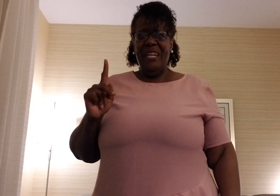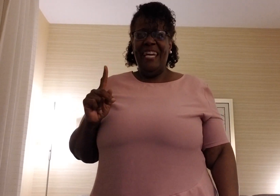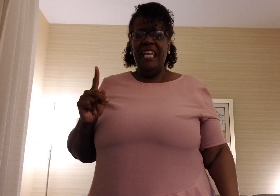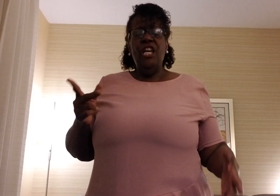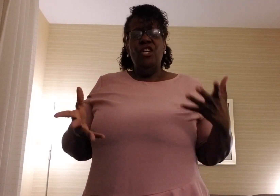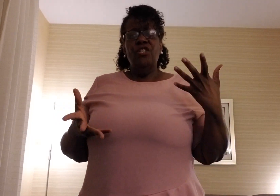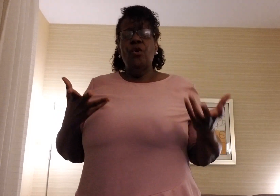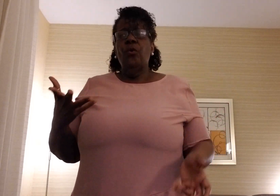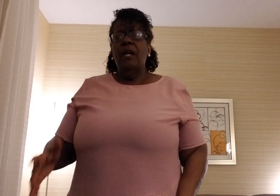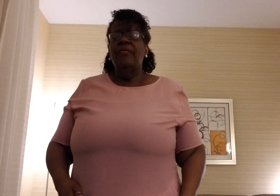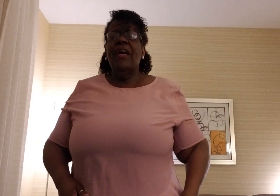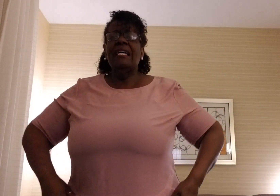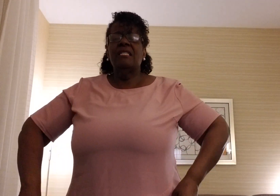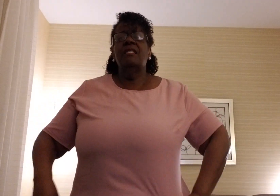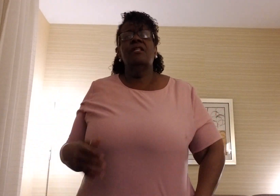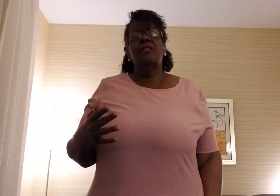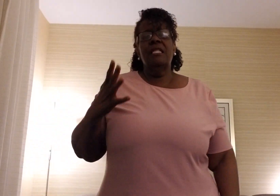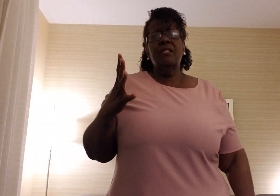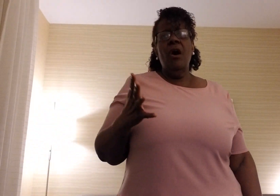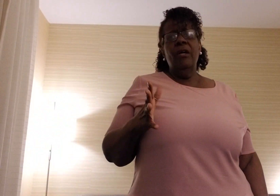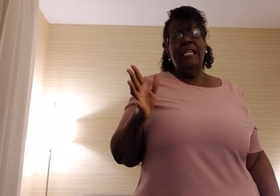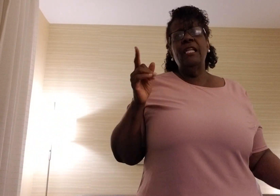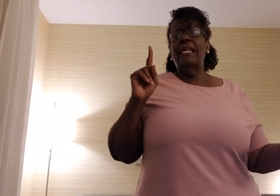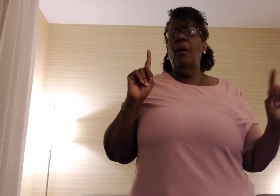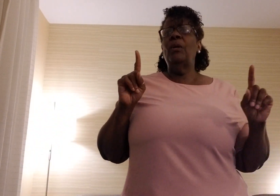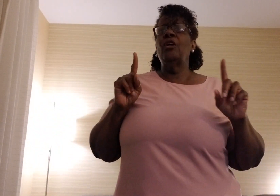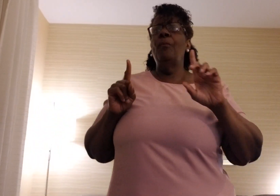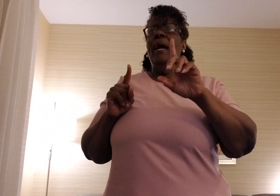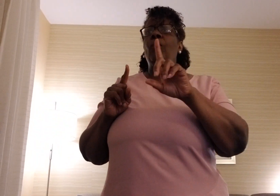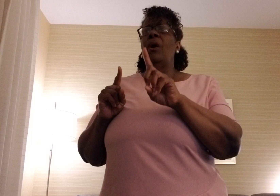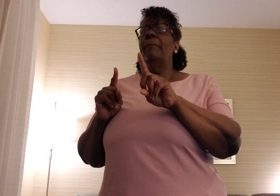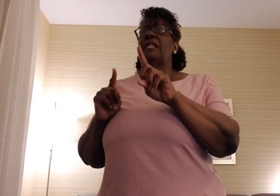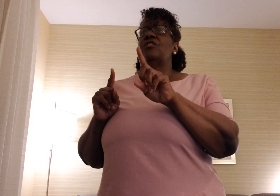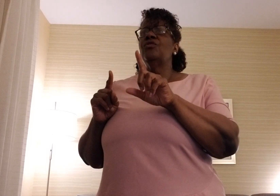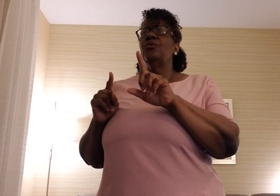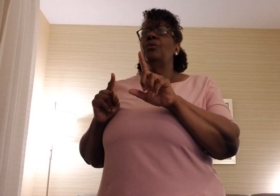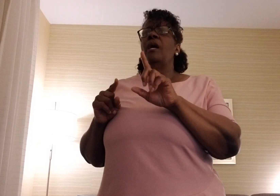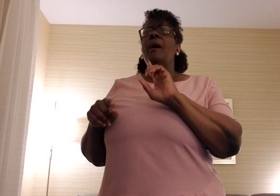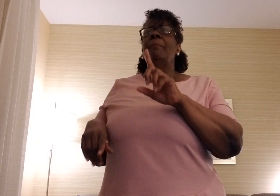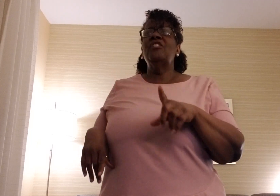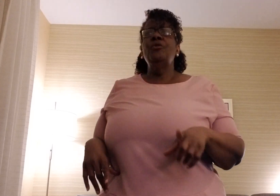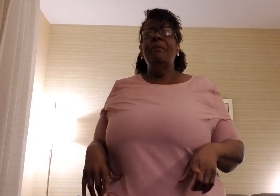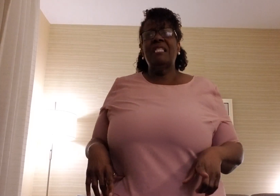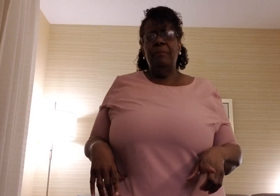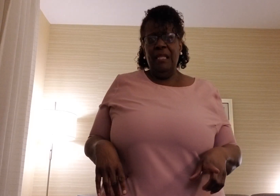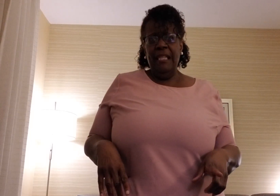Okay? So that's the song. And I want to go back 1 minute to, but you must believe.